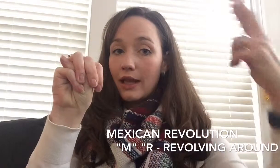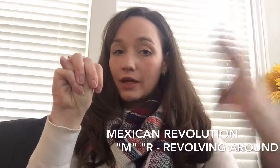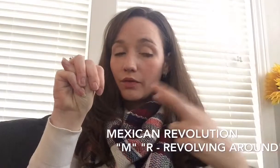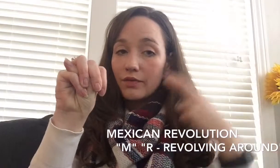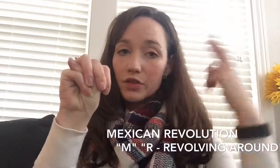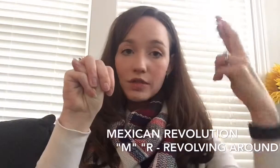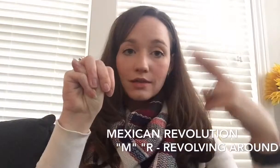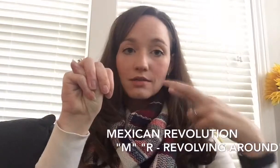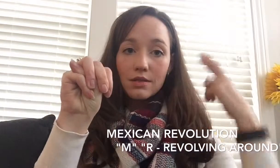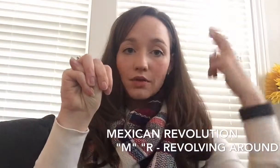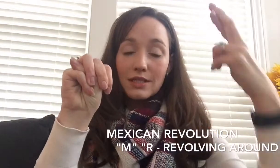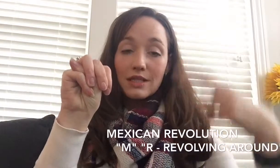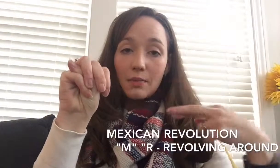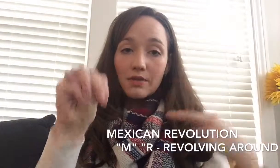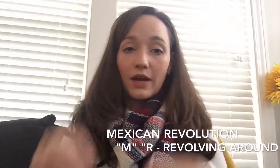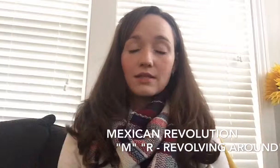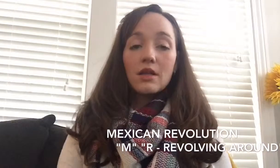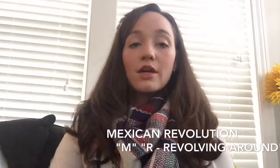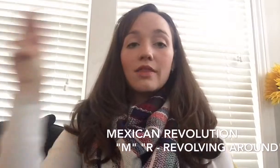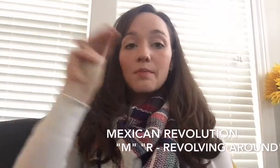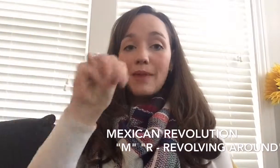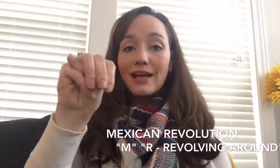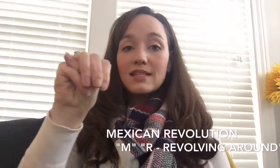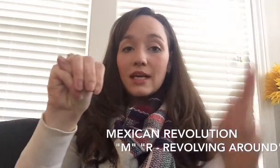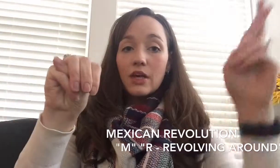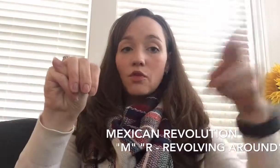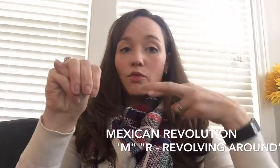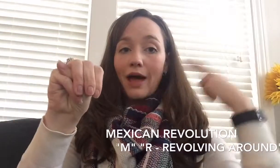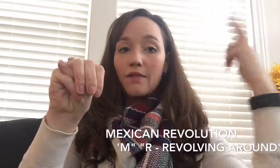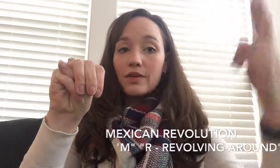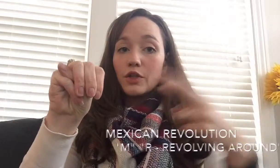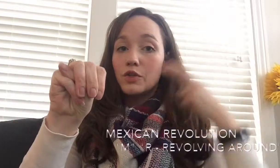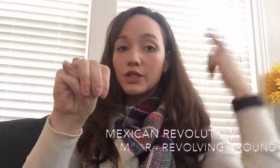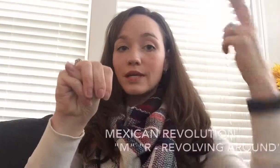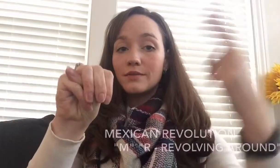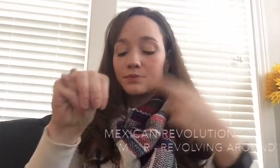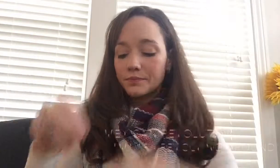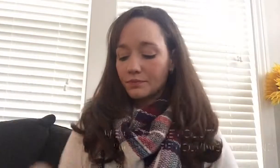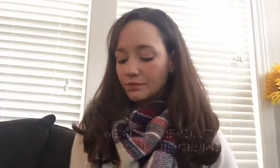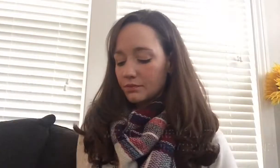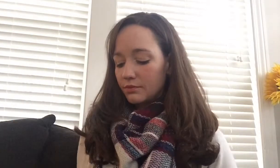a revolution, so it's a double device. The Mexican Revolution.